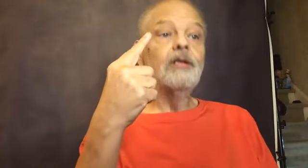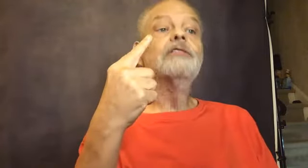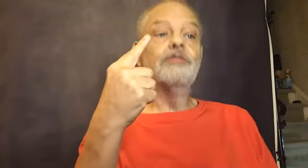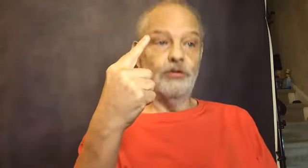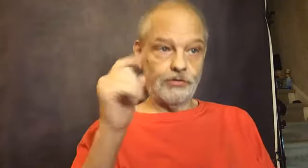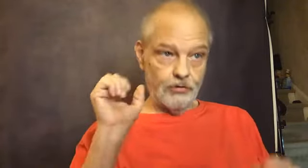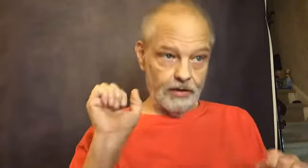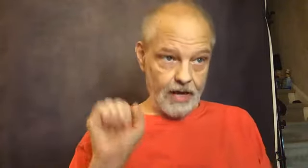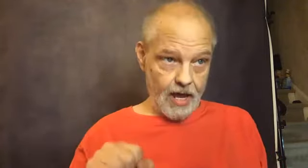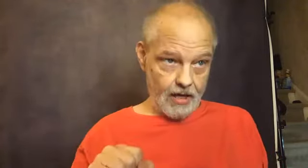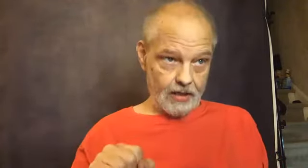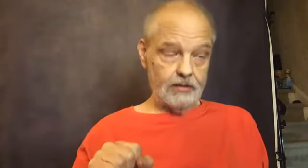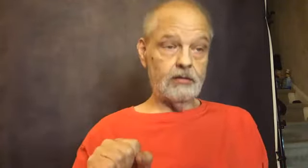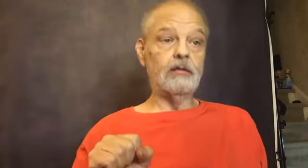So you certainly can